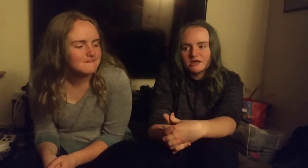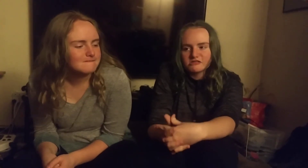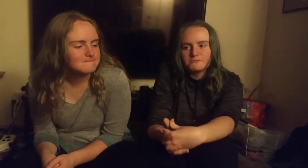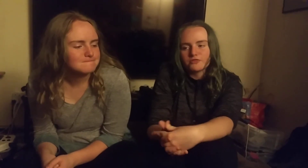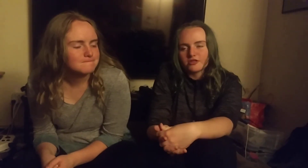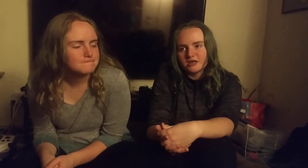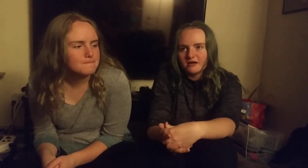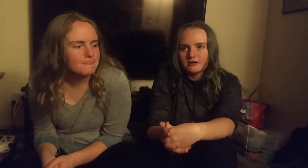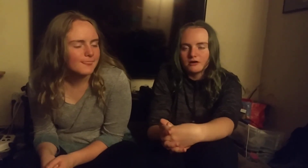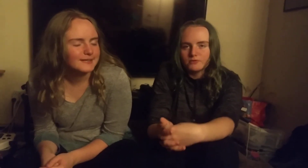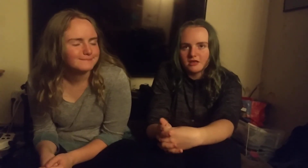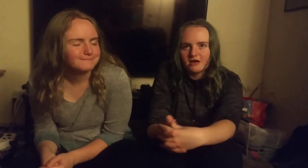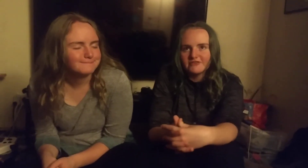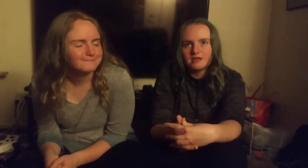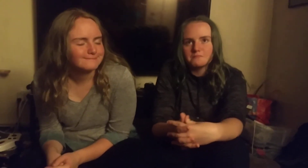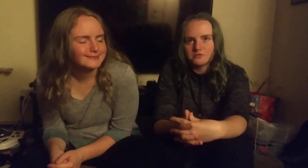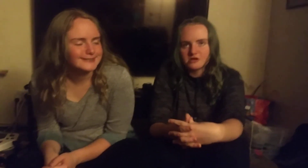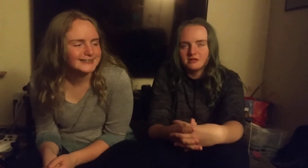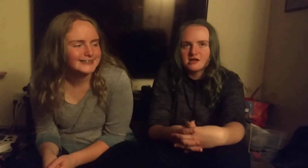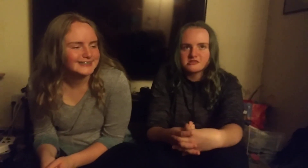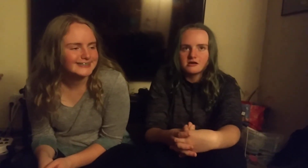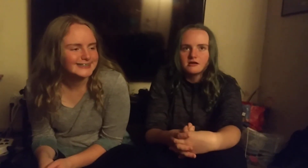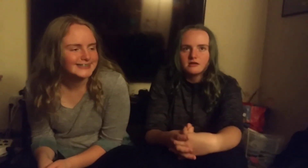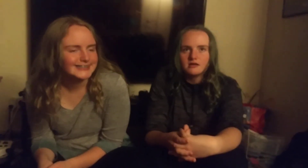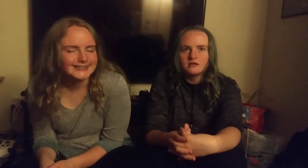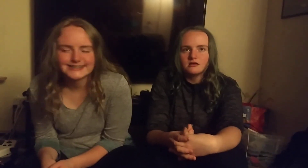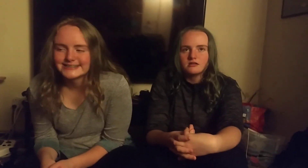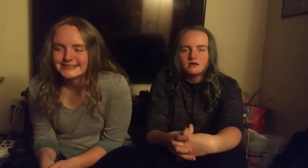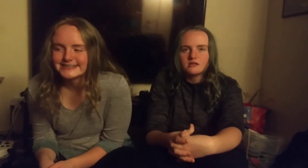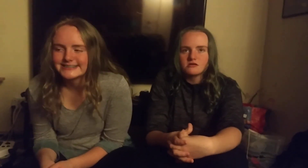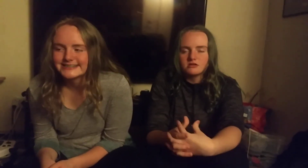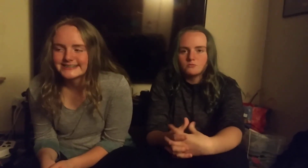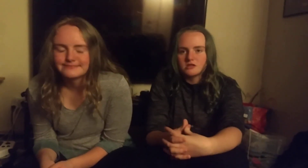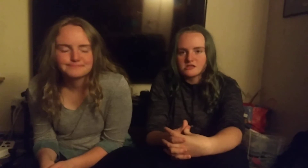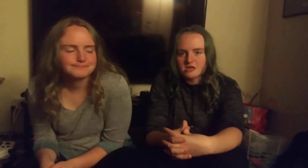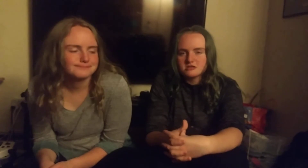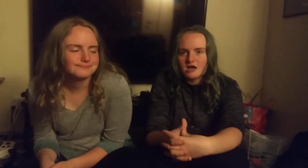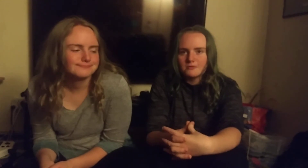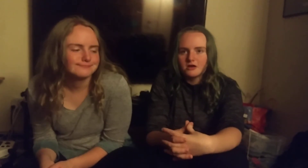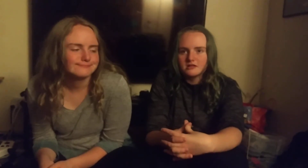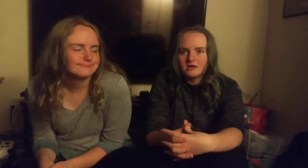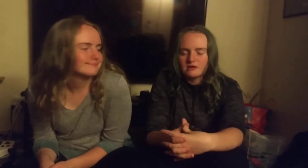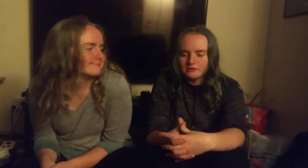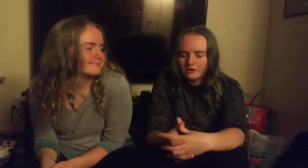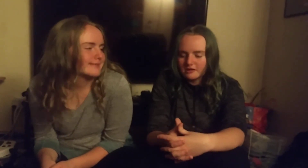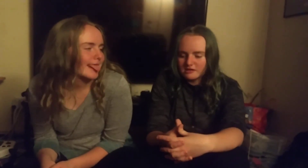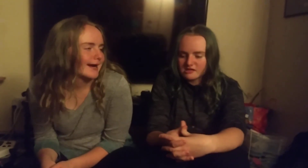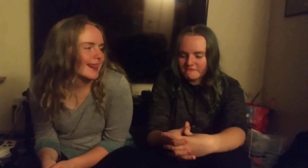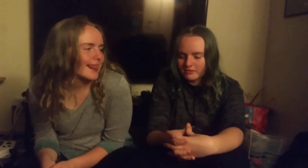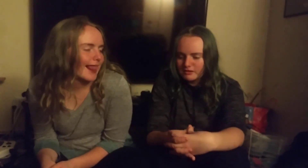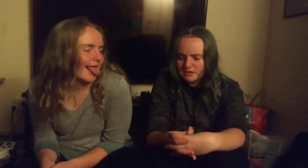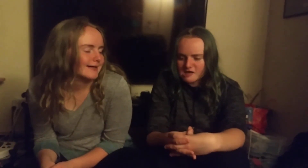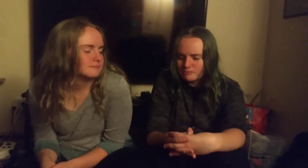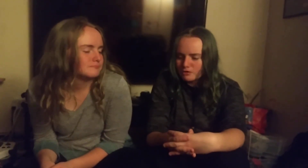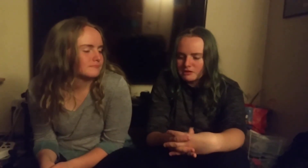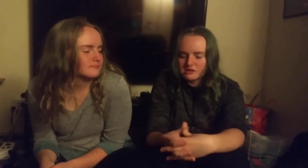both on the with the oven and both on Alexa. And then we set the timer, and then I look, and it definitely needs 10 more minutes. 10